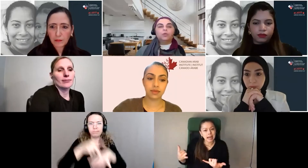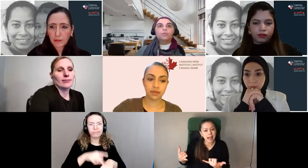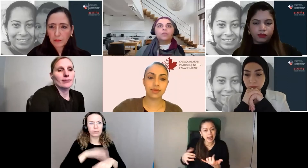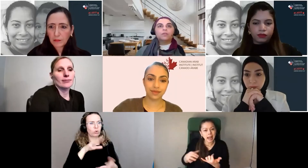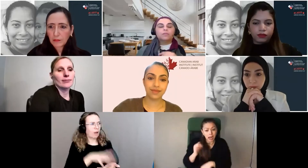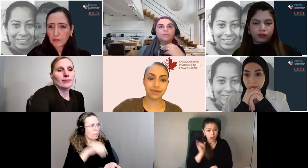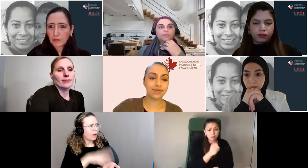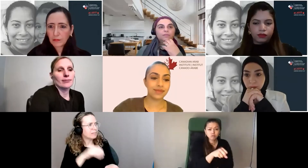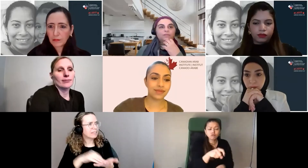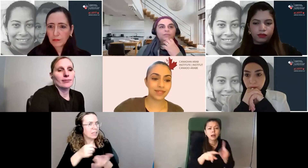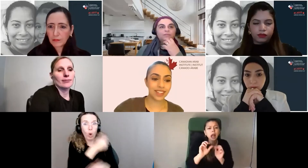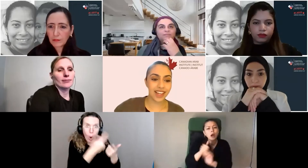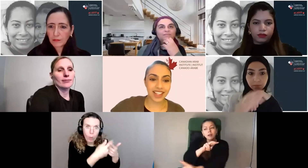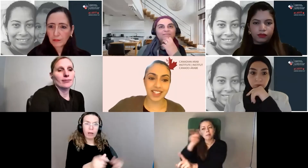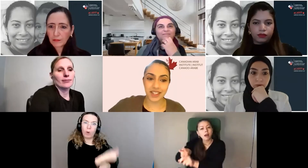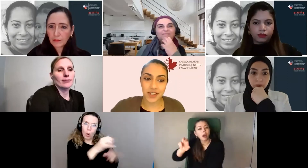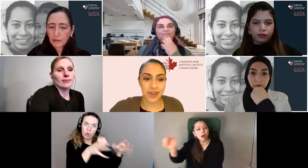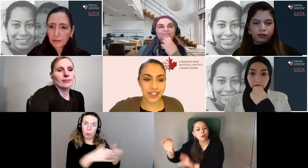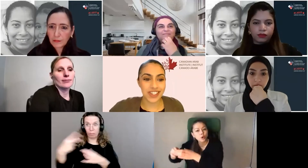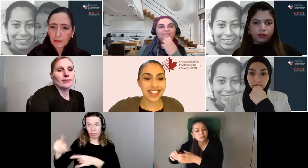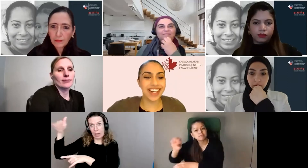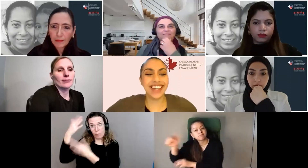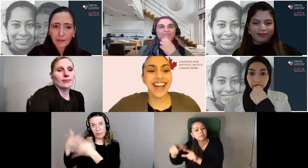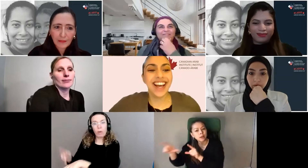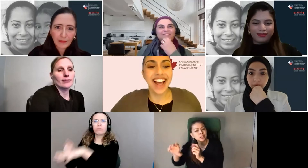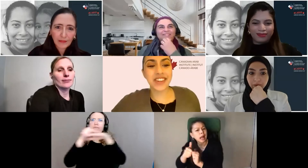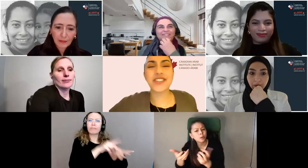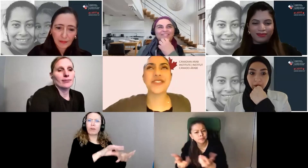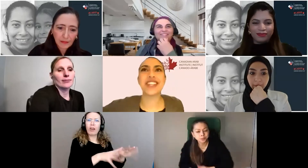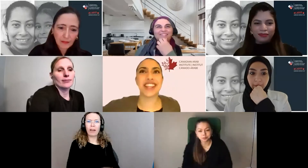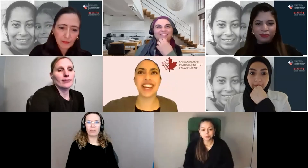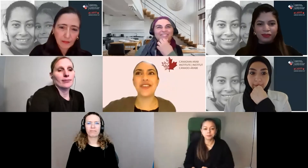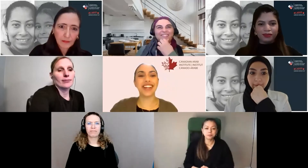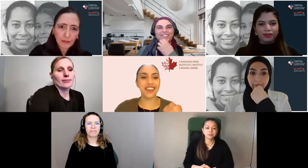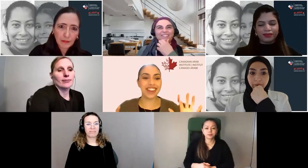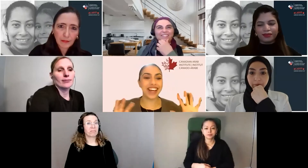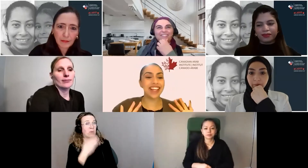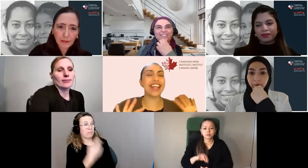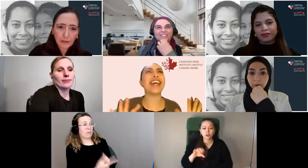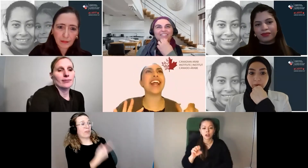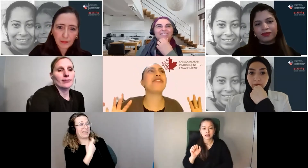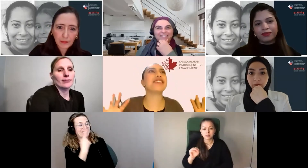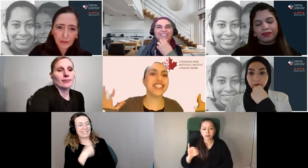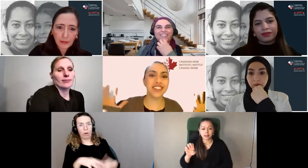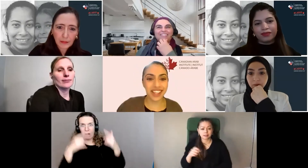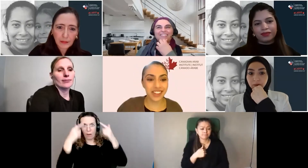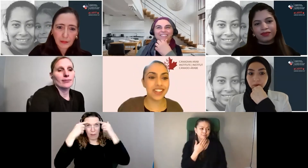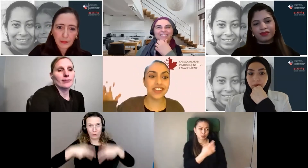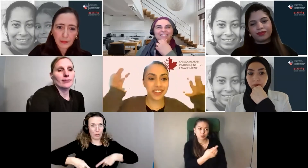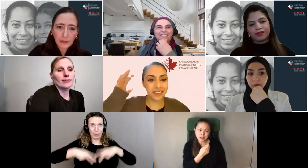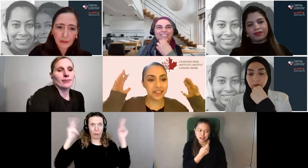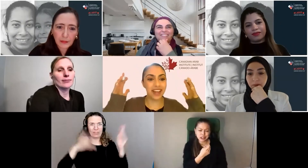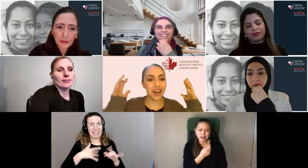and groups? Such a good question. And there's so much to think about, and I don't think I can hit every single thing you